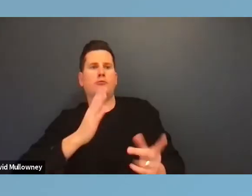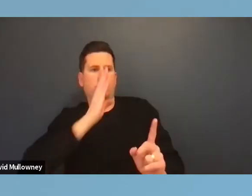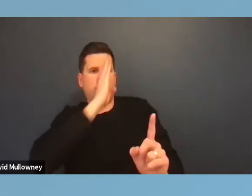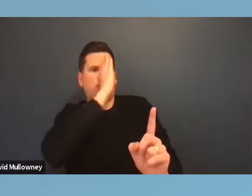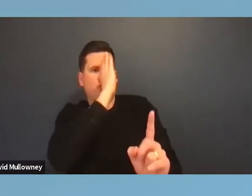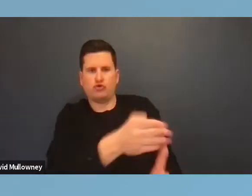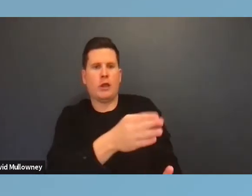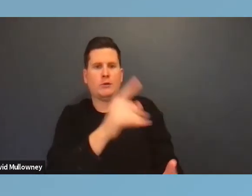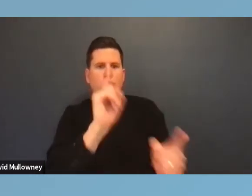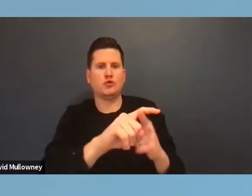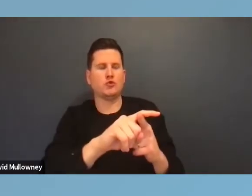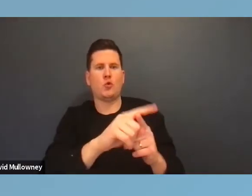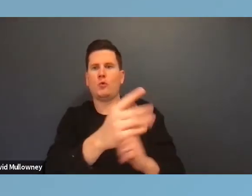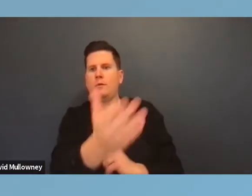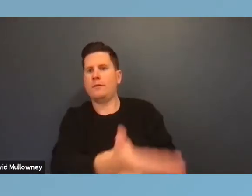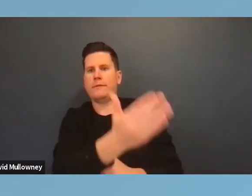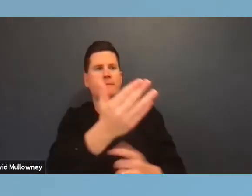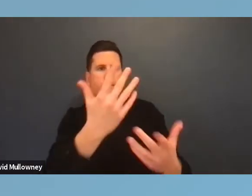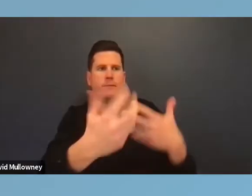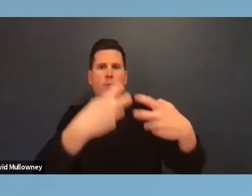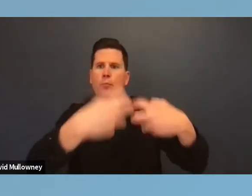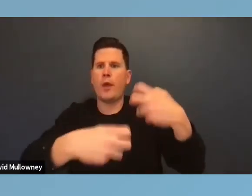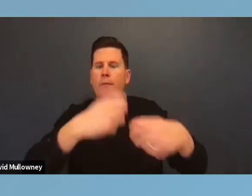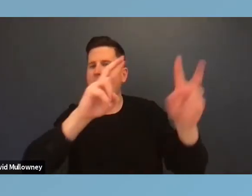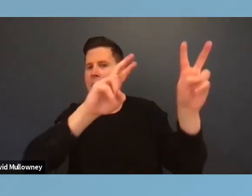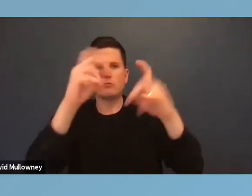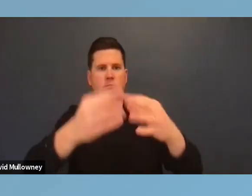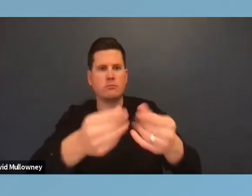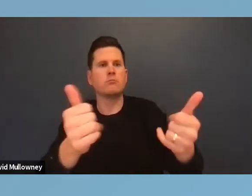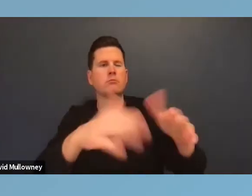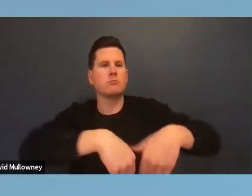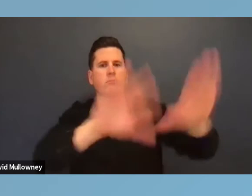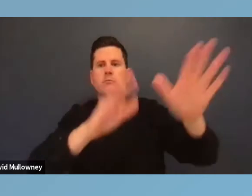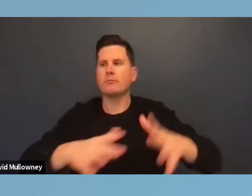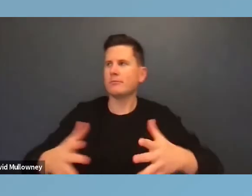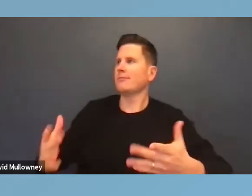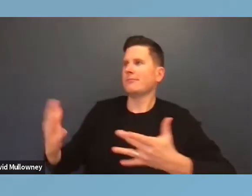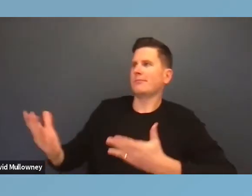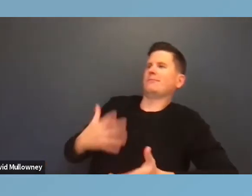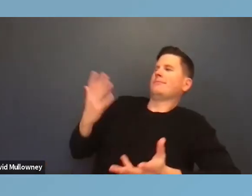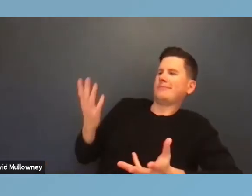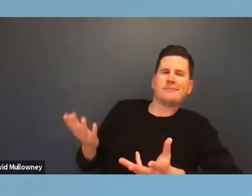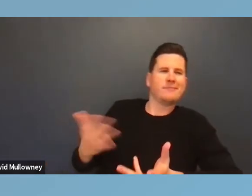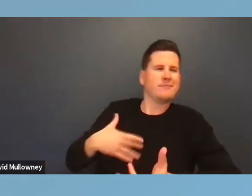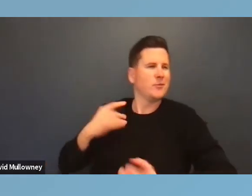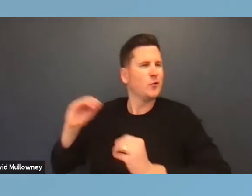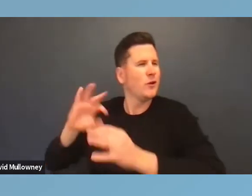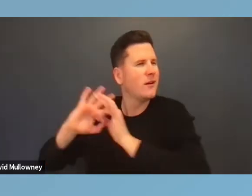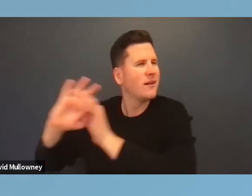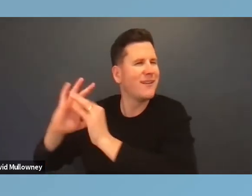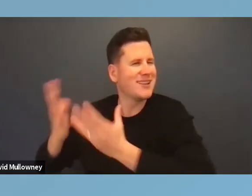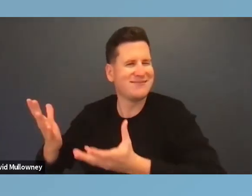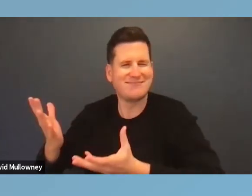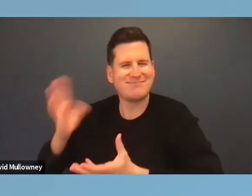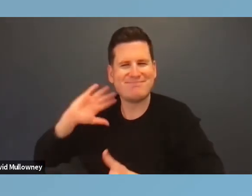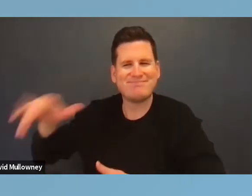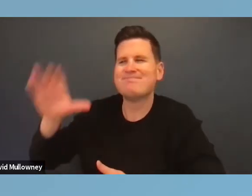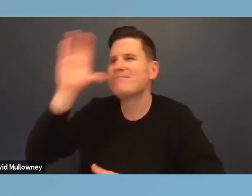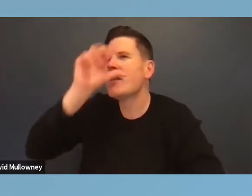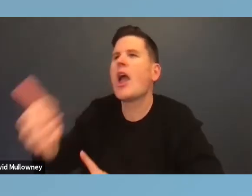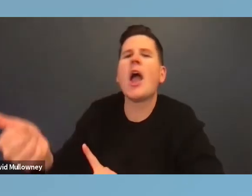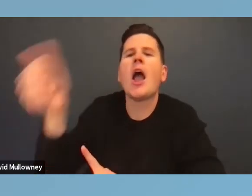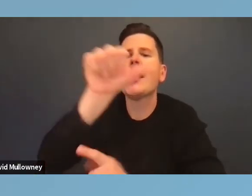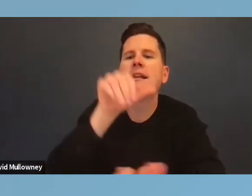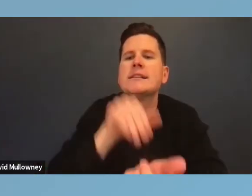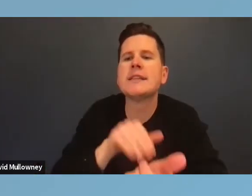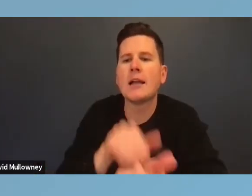with a deaf patient, they just skip directly to what's the problem? Let's go on, get on with it. And so there's no real